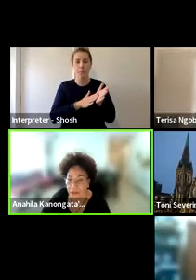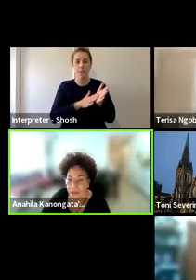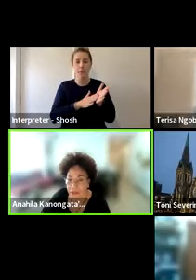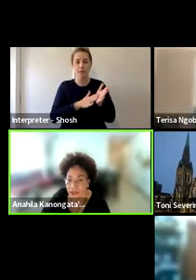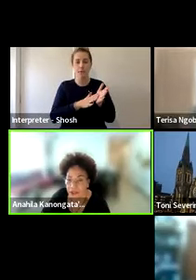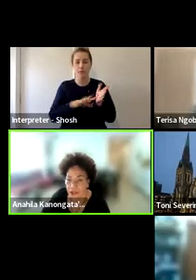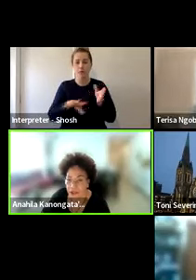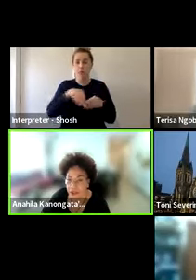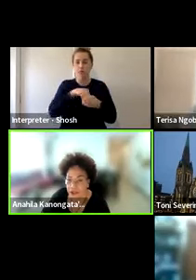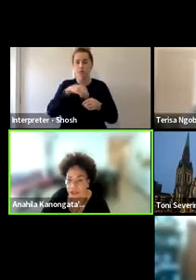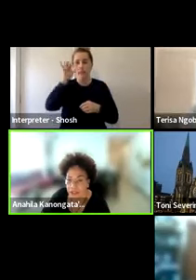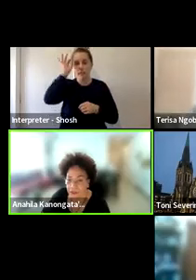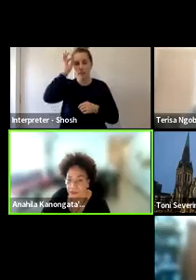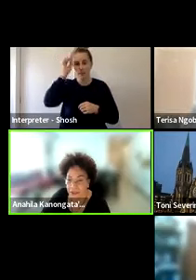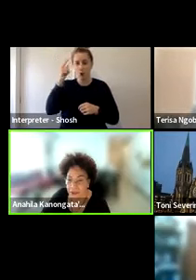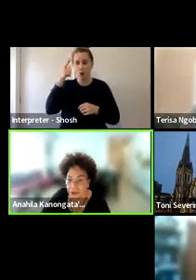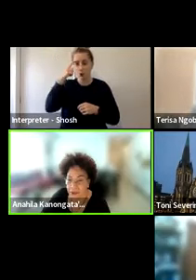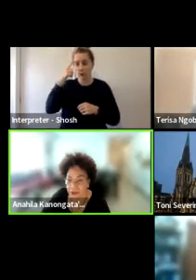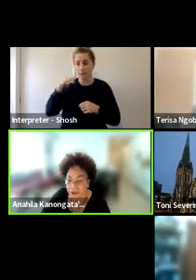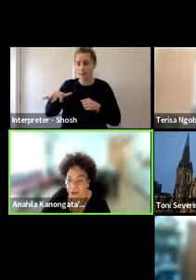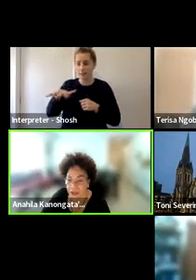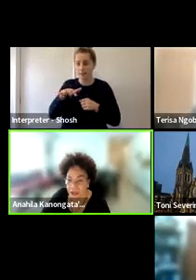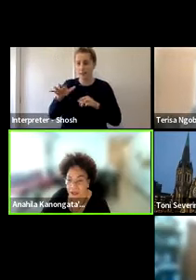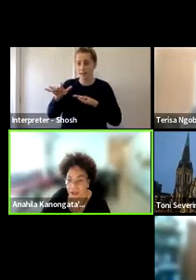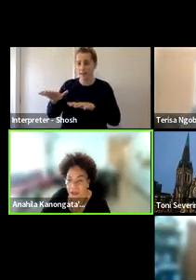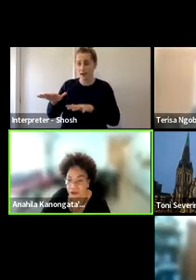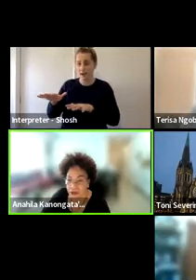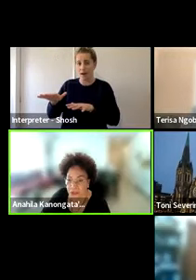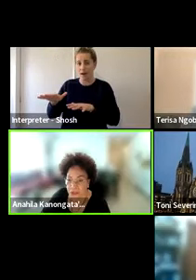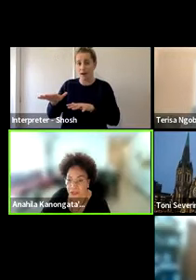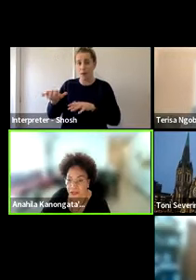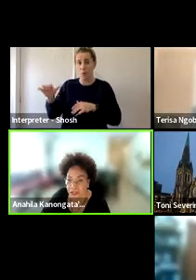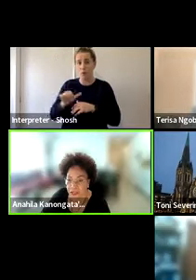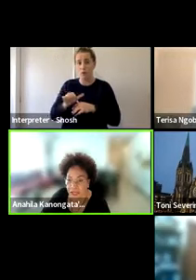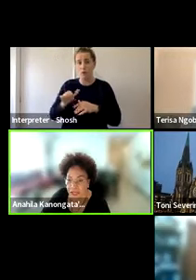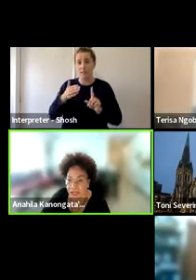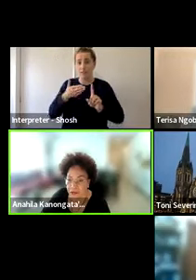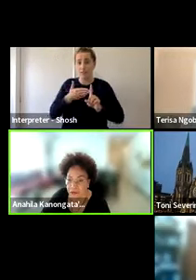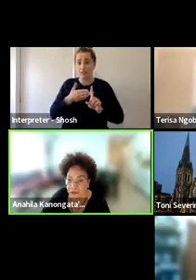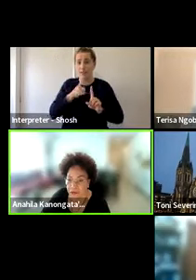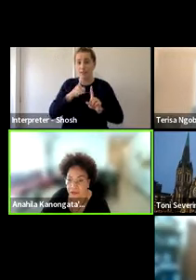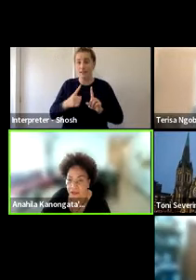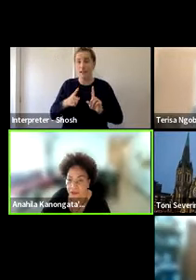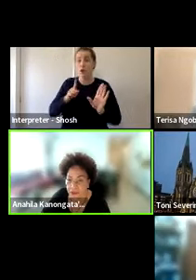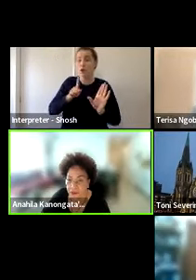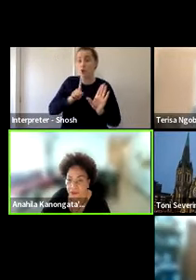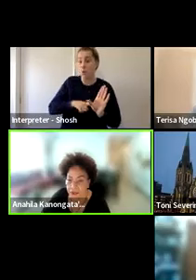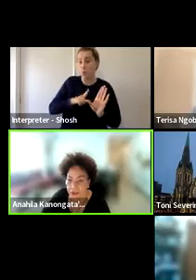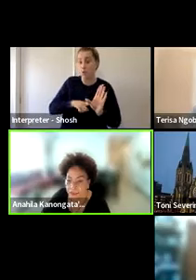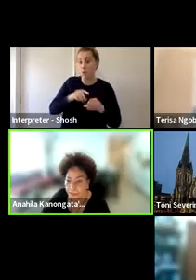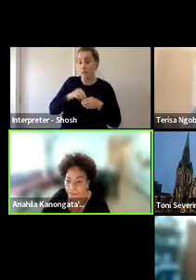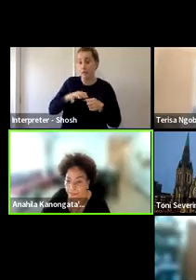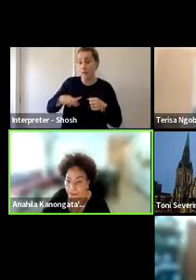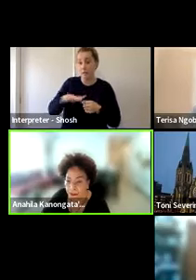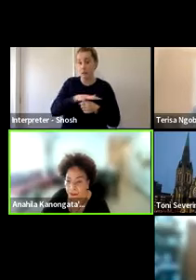the committee. Do you think there's a place there where it could specifically say youth in that